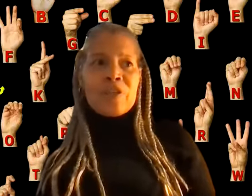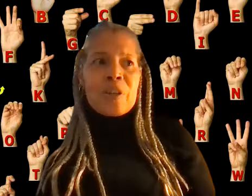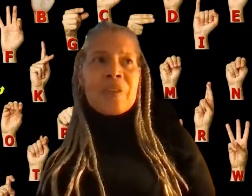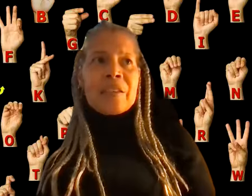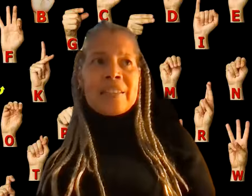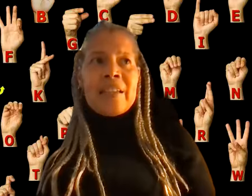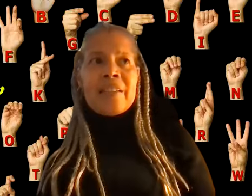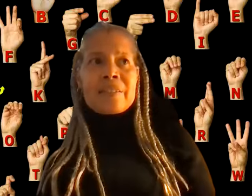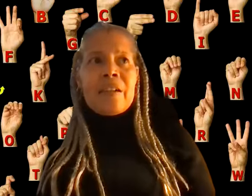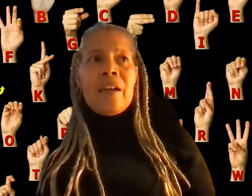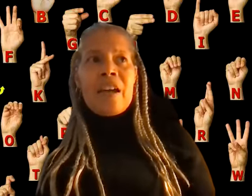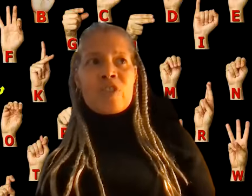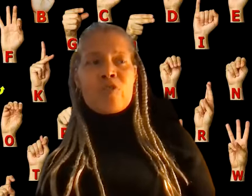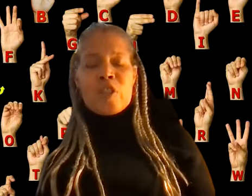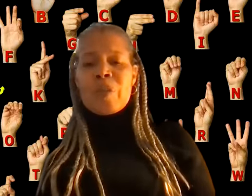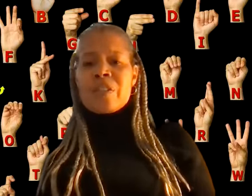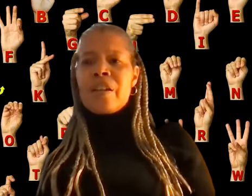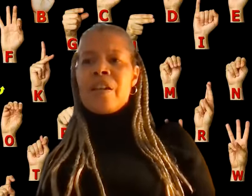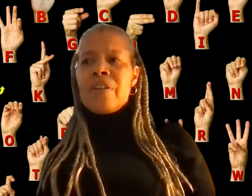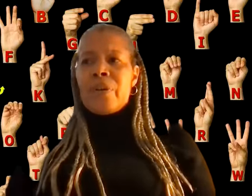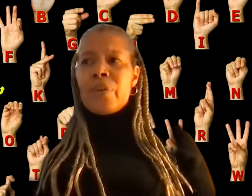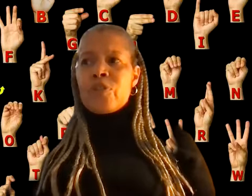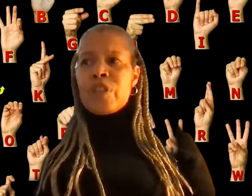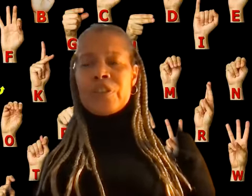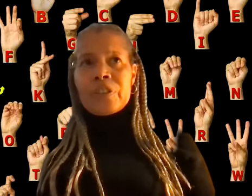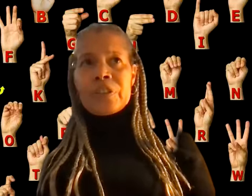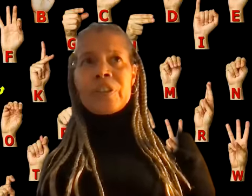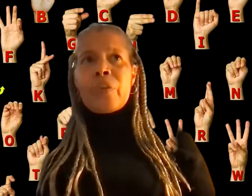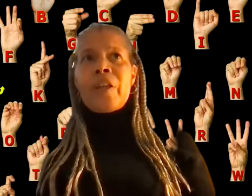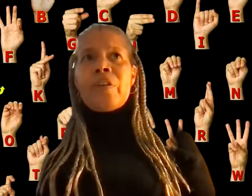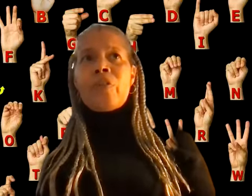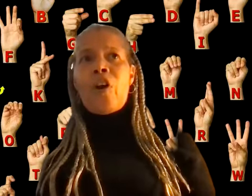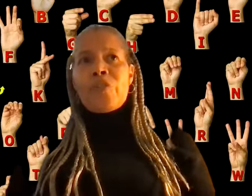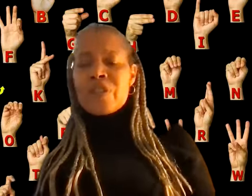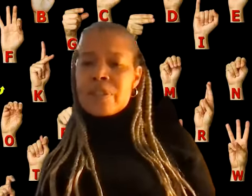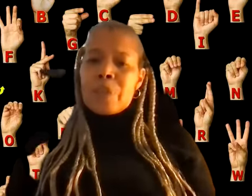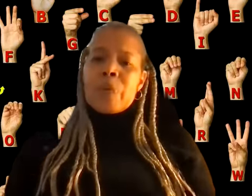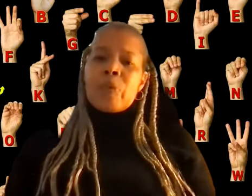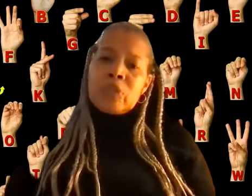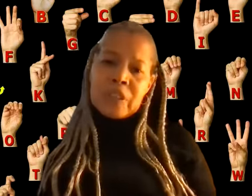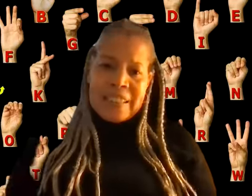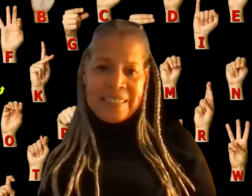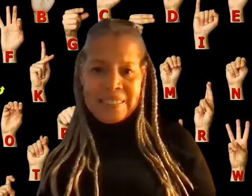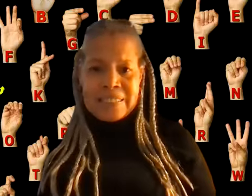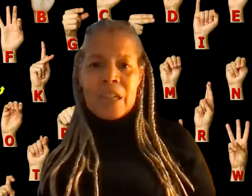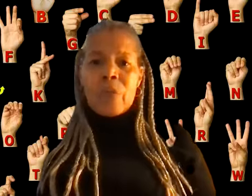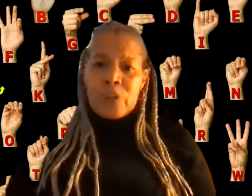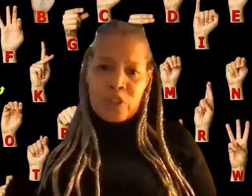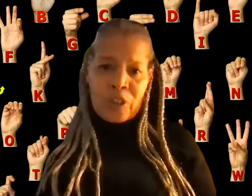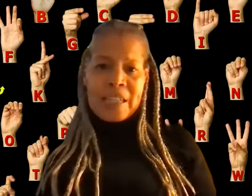something like that as a, as a crush, because you know, what you touched on earlier, we don't often see people who look like us when we're starting